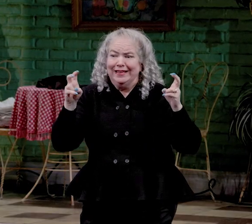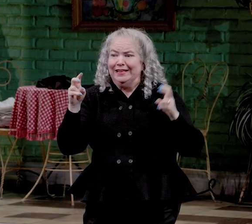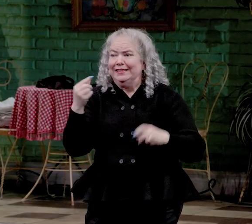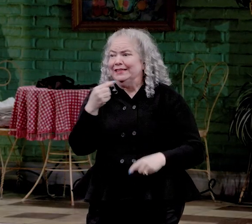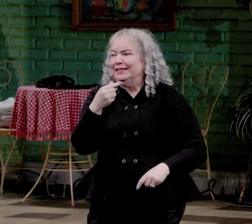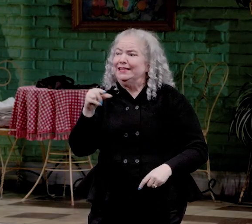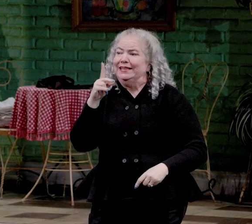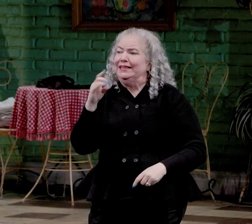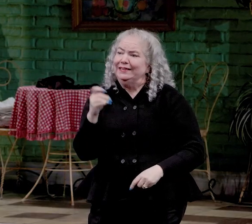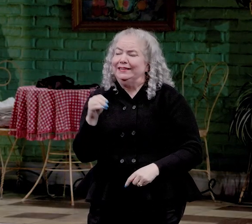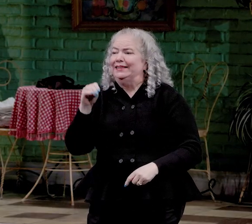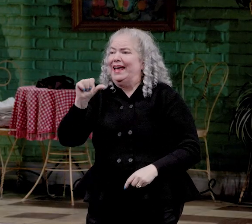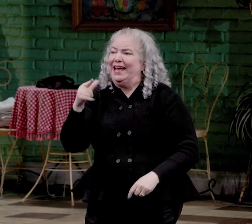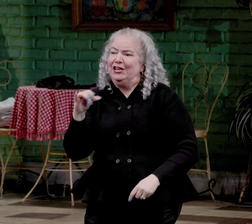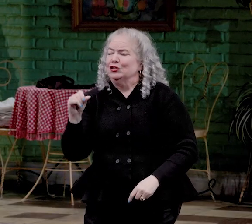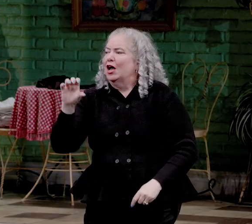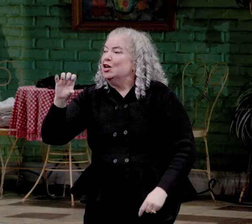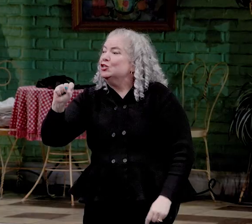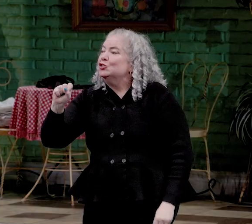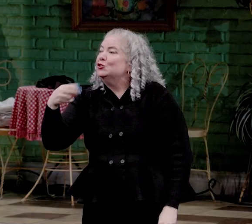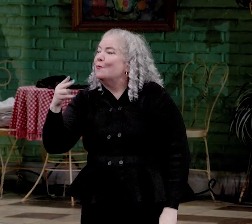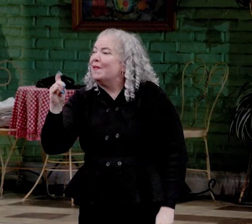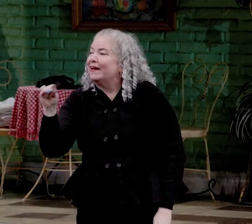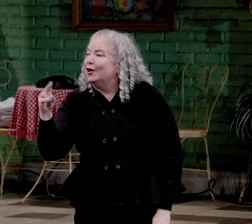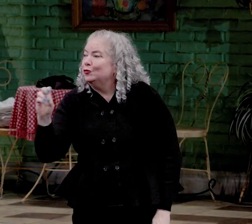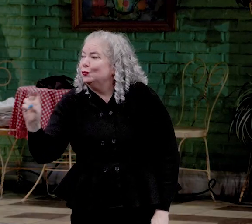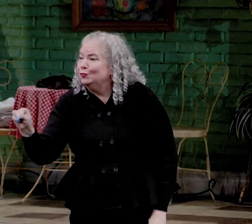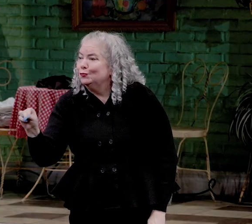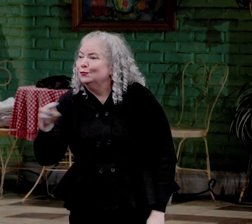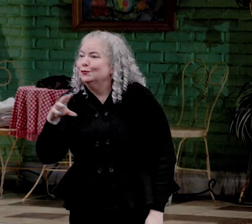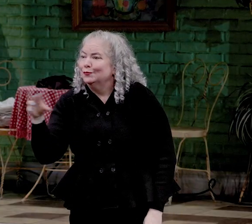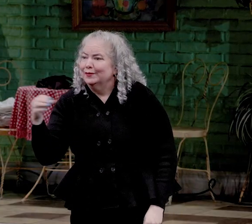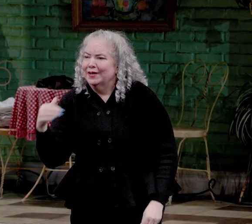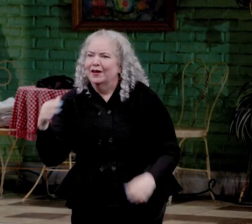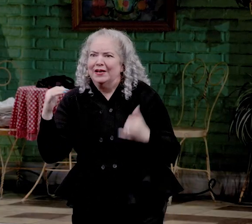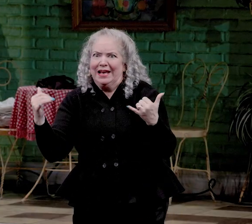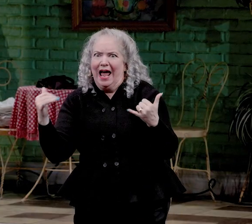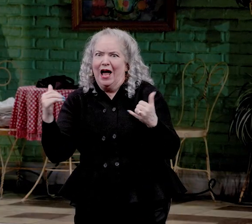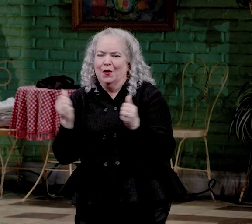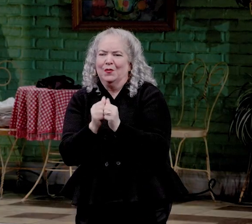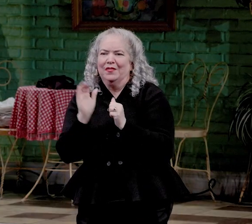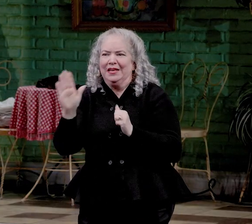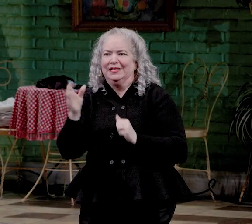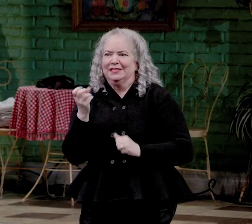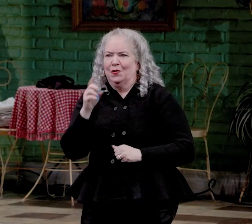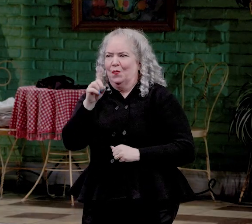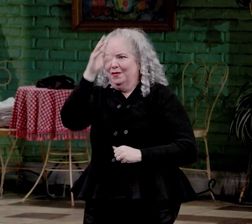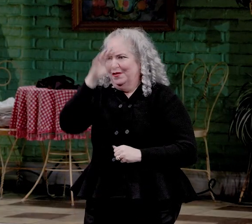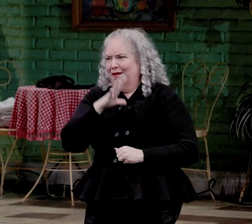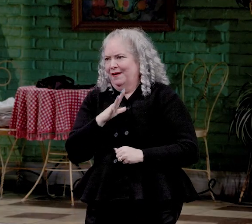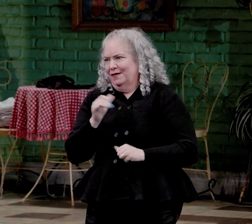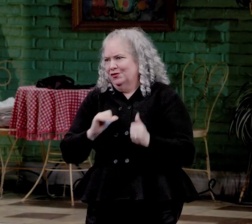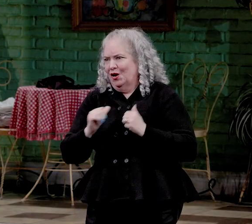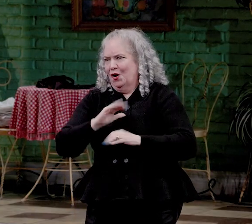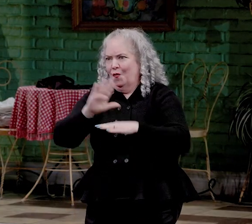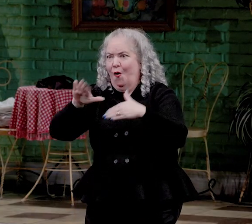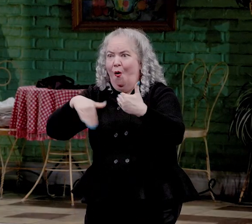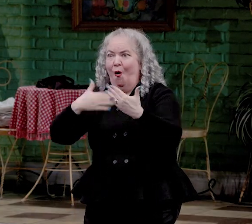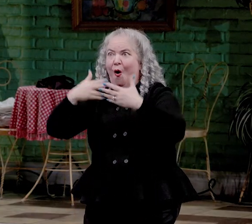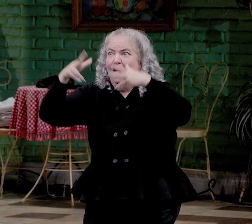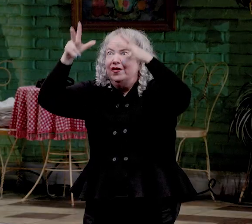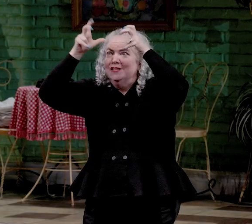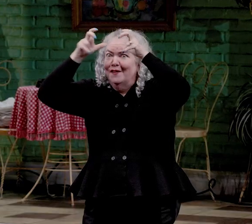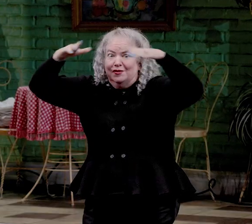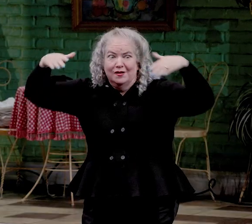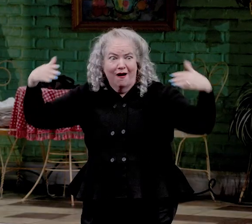Gilded Age, Schmigadoon, and Étoile. Now, with his tour de force show, All the Devils Are